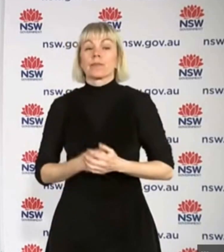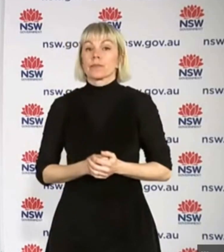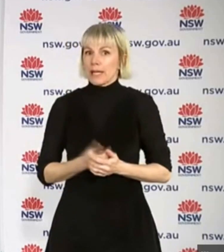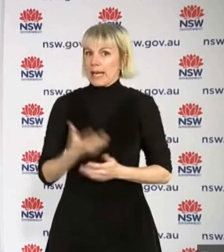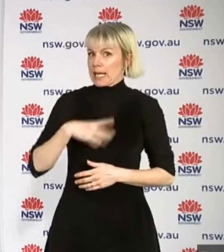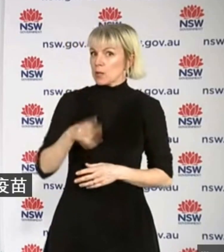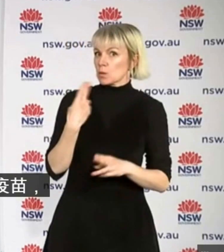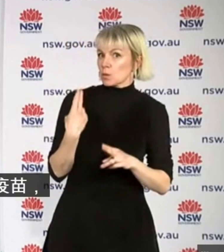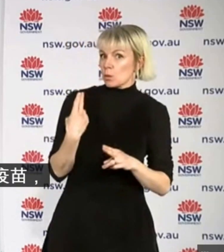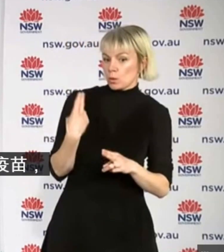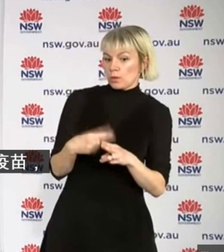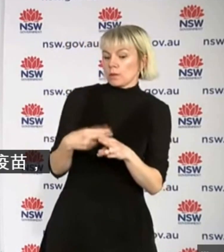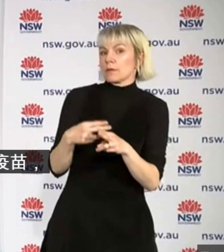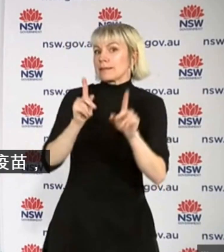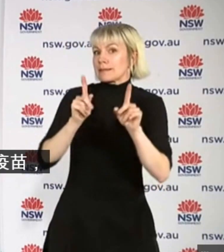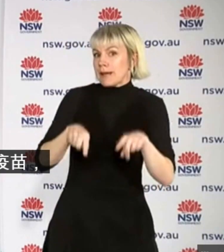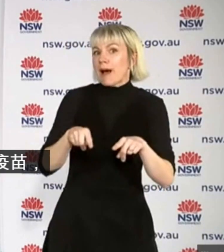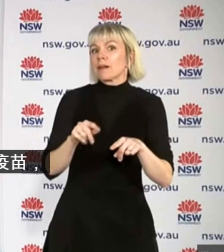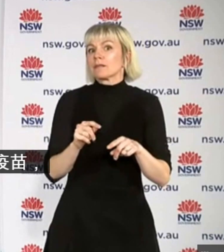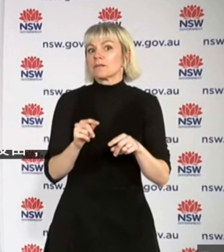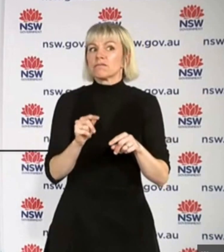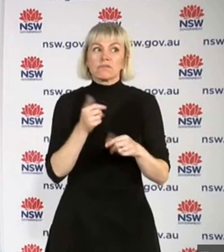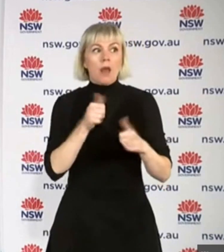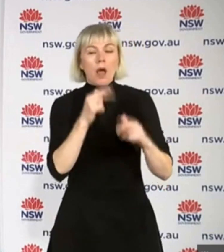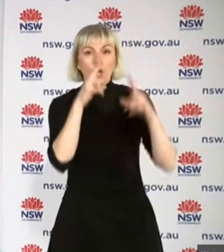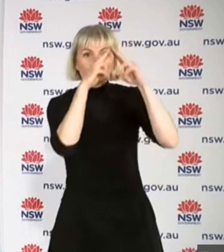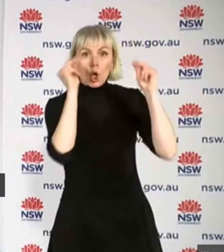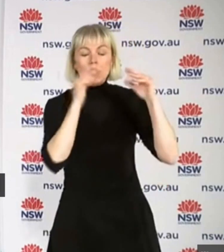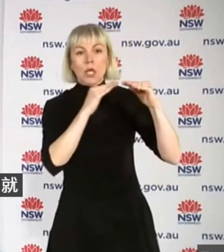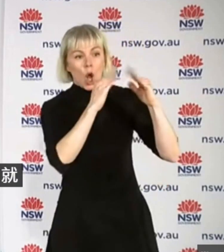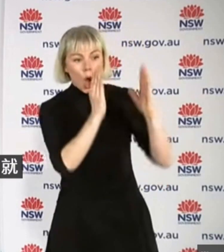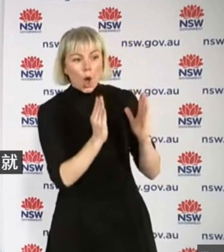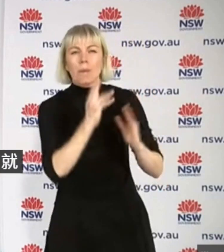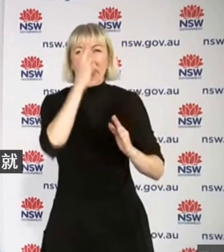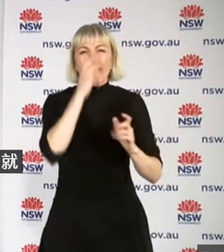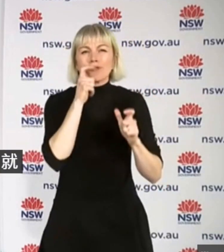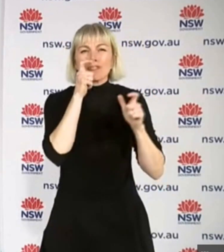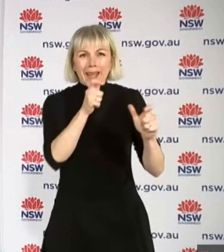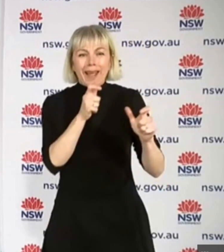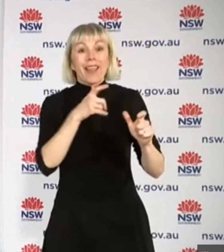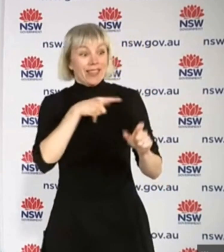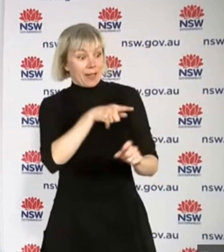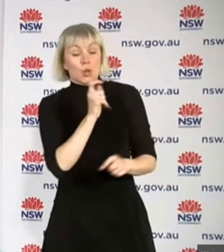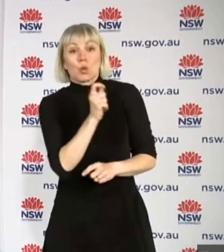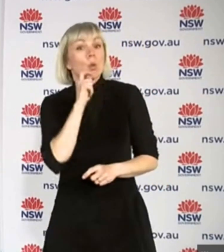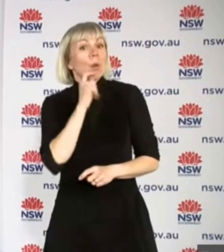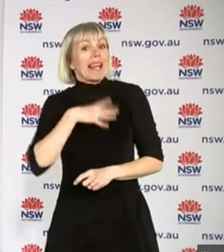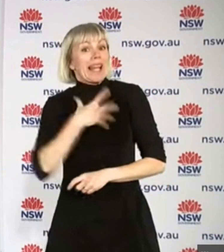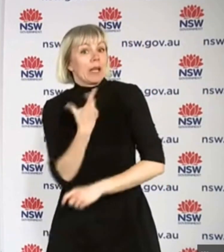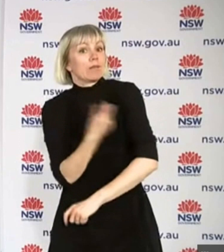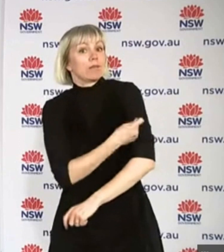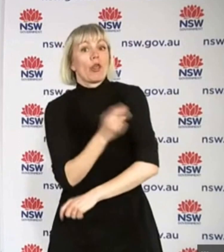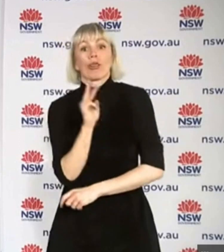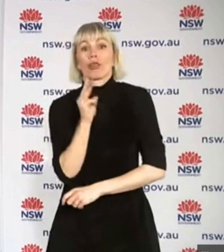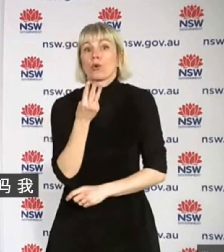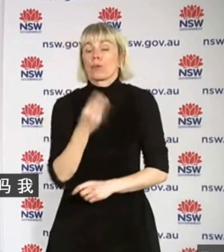getting vaccinated from February, March last year. So we want to make sure that we cover everything so that we never have to go through what we've been through ever again. Could we